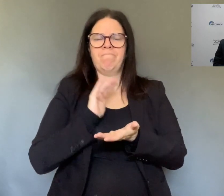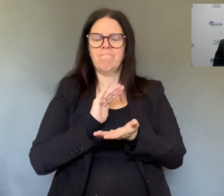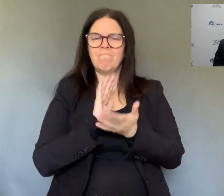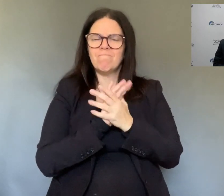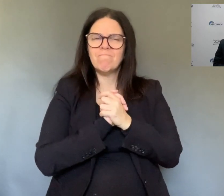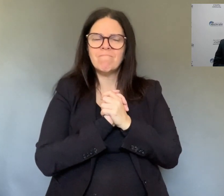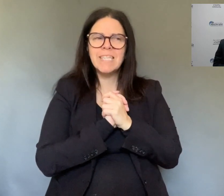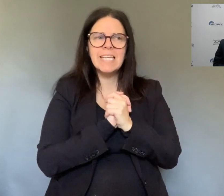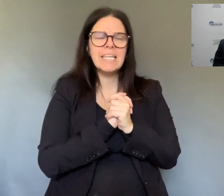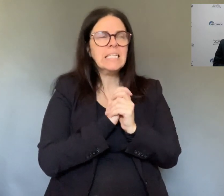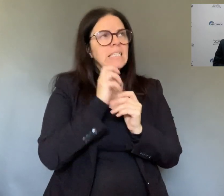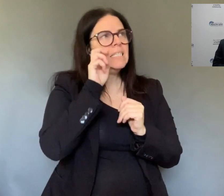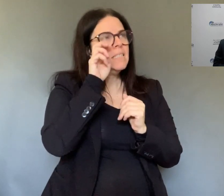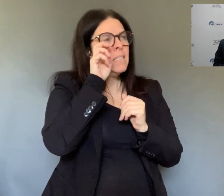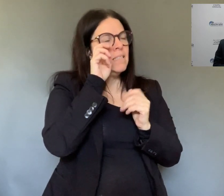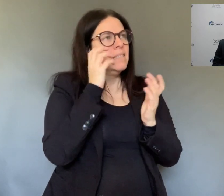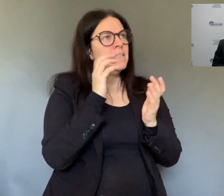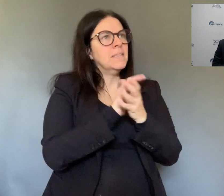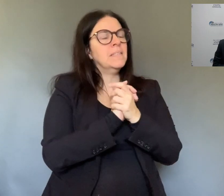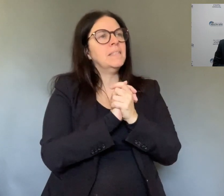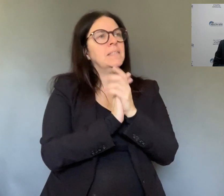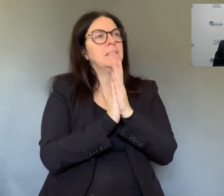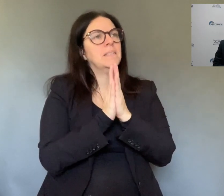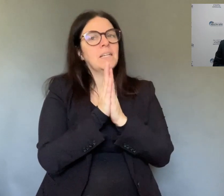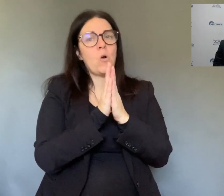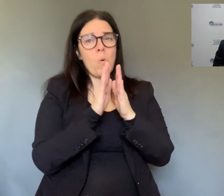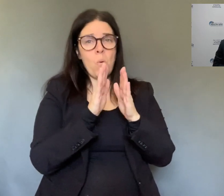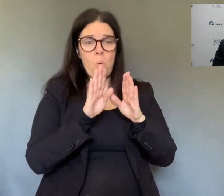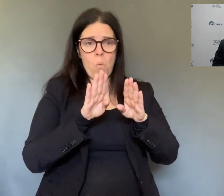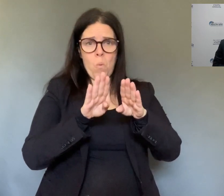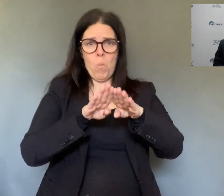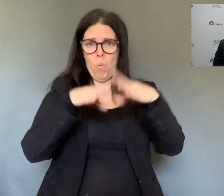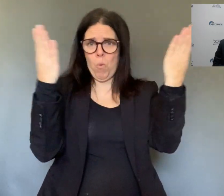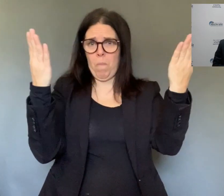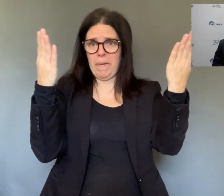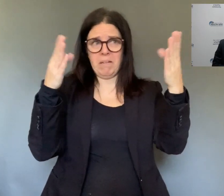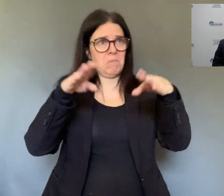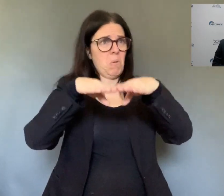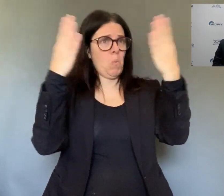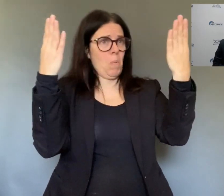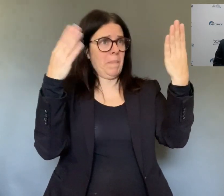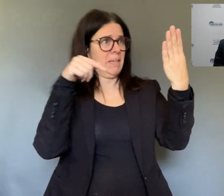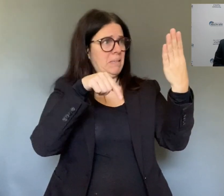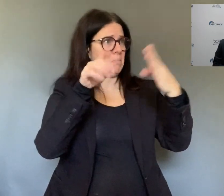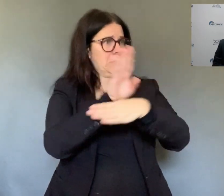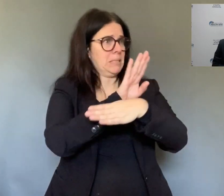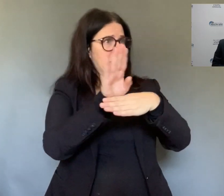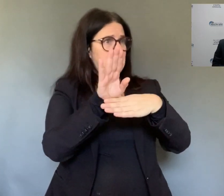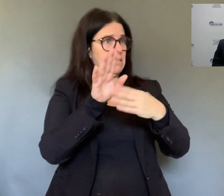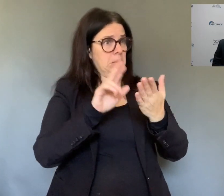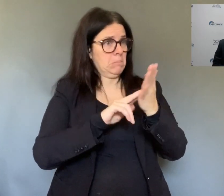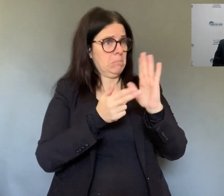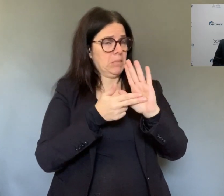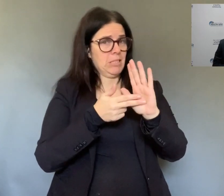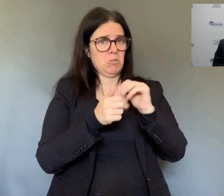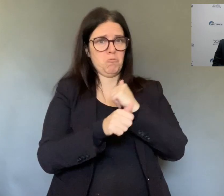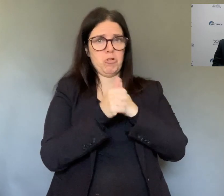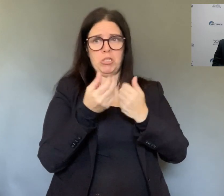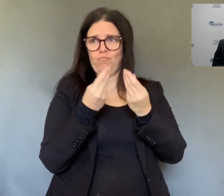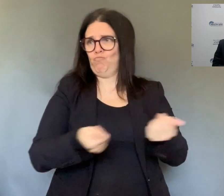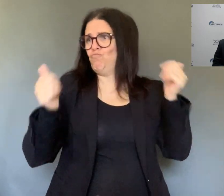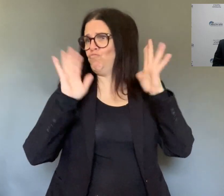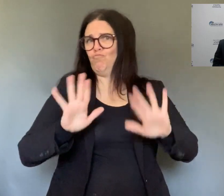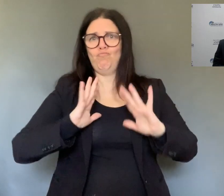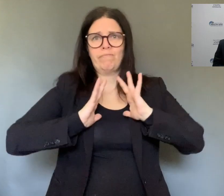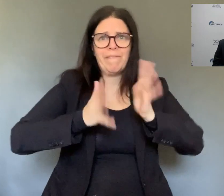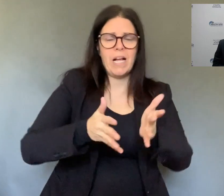remind that it's opening doesn't mean that the risk has gone away. No, it hasn't. It just means that you need to be